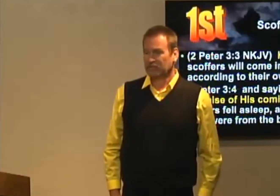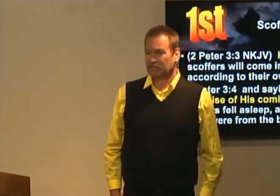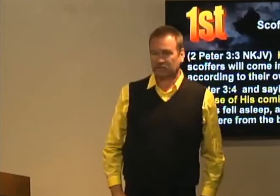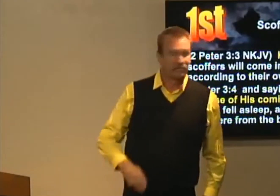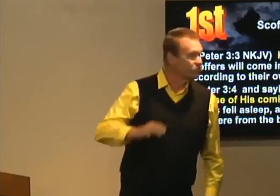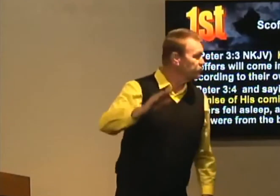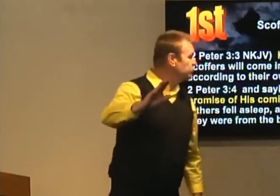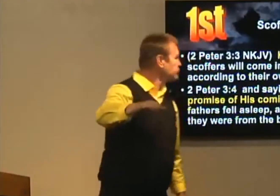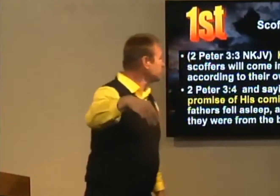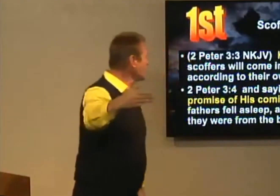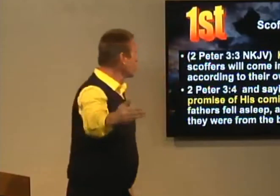happen during the end times.